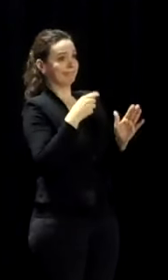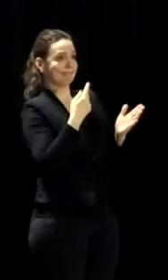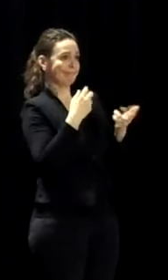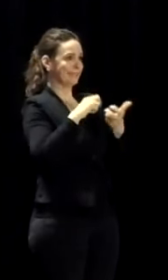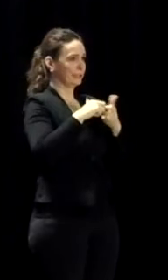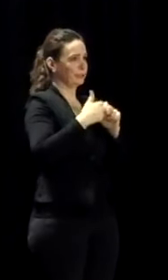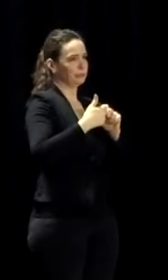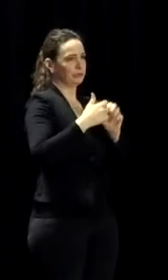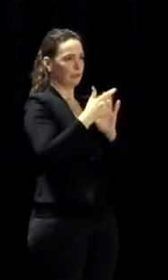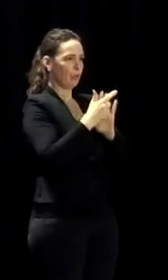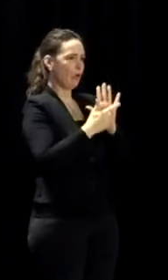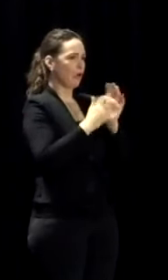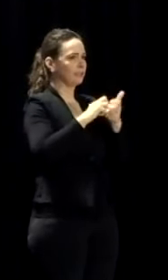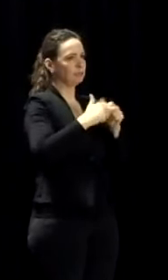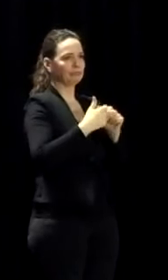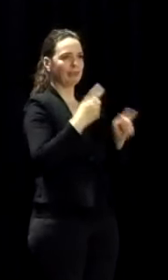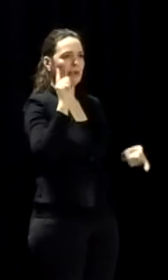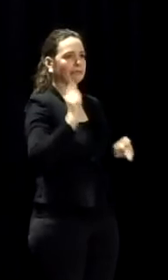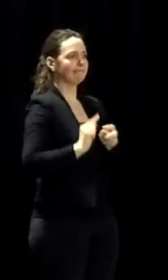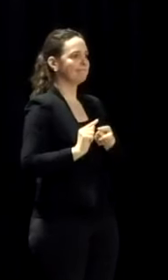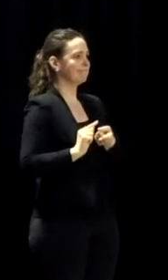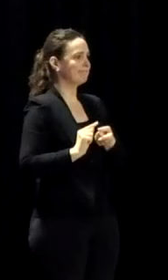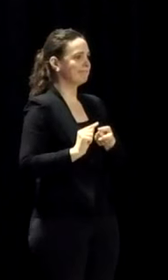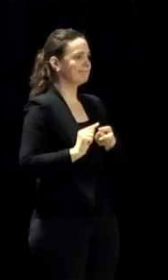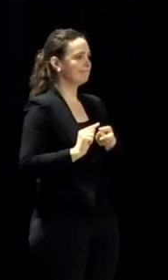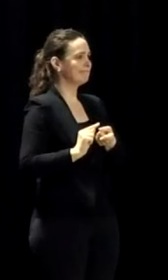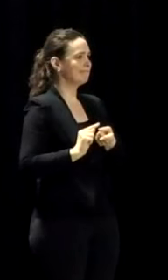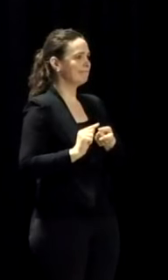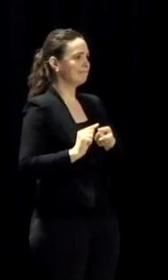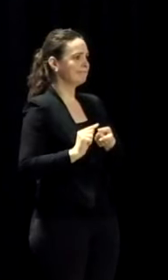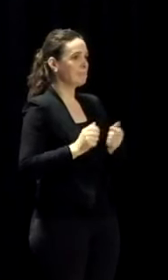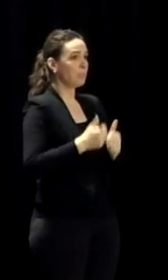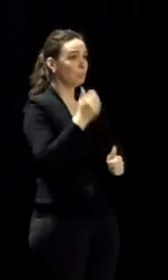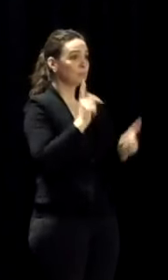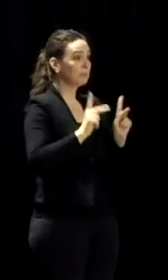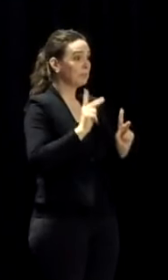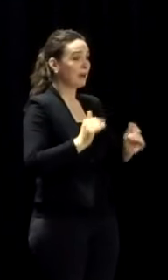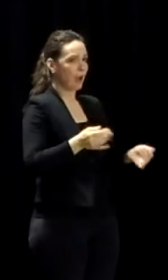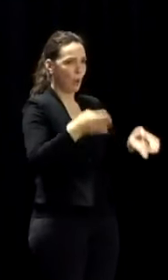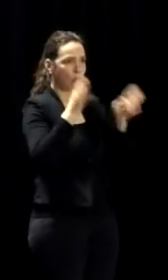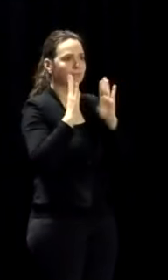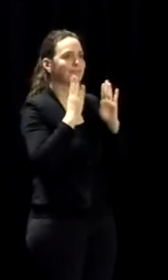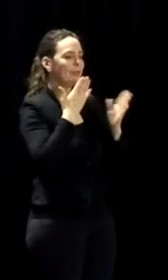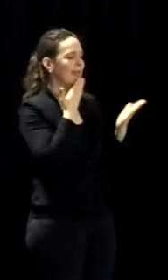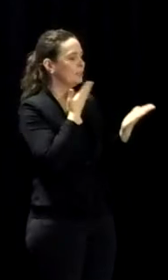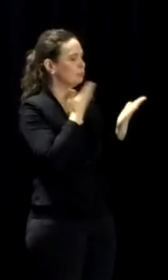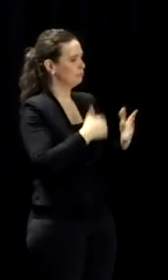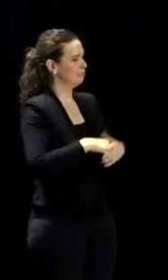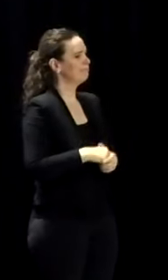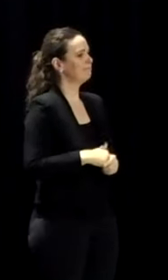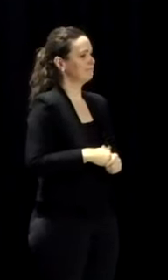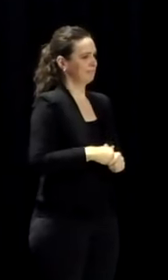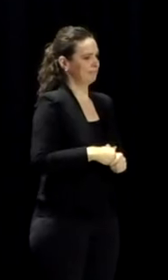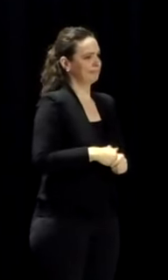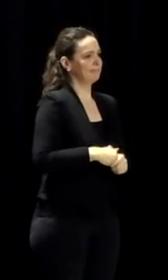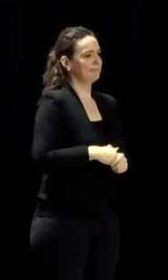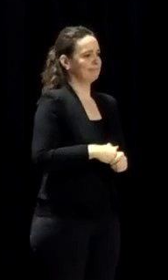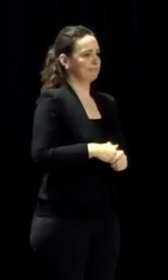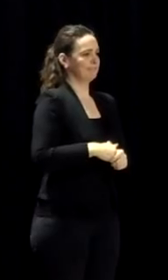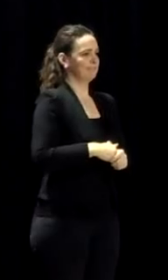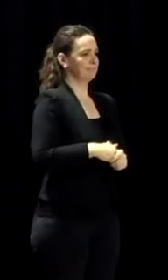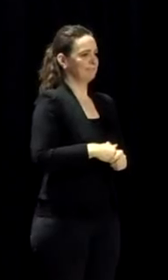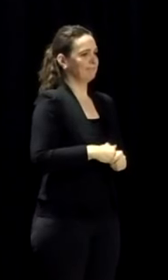Most people are listening, and I want to thank those individuals. Some are not. We received reports yesterday